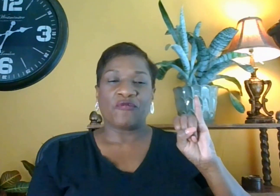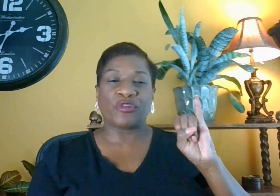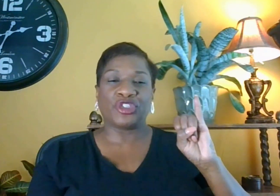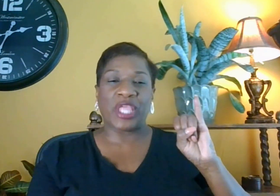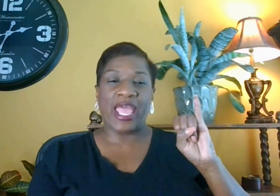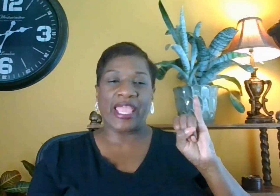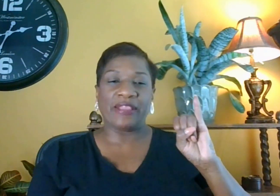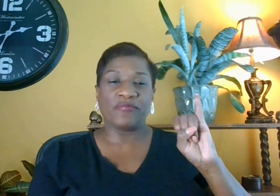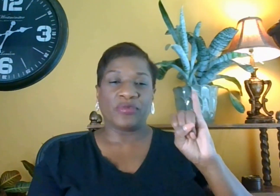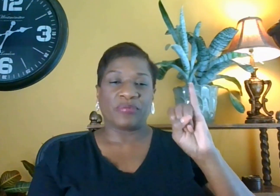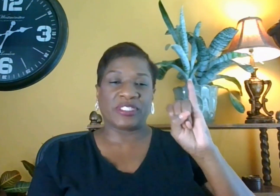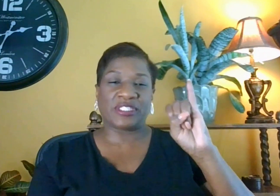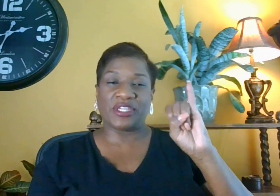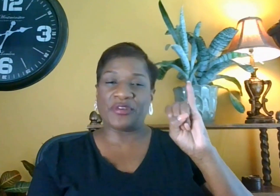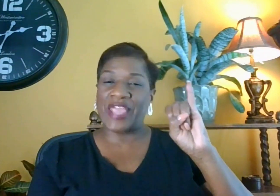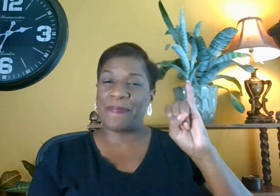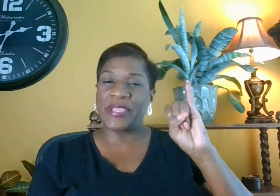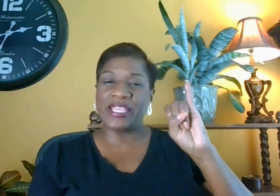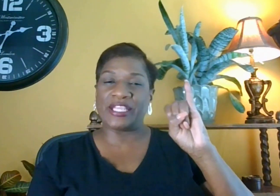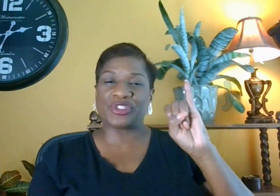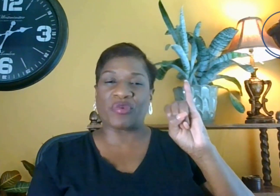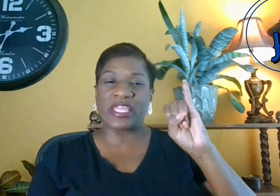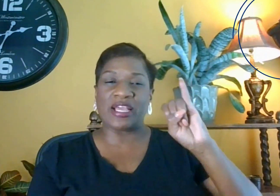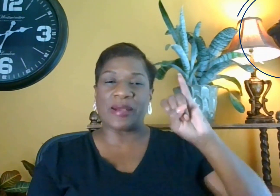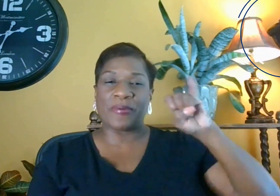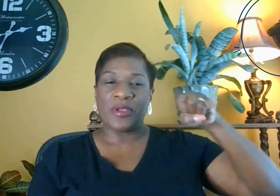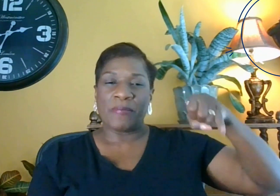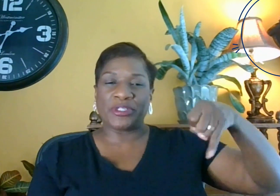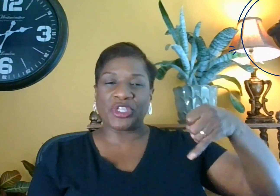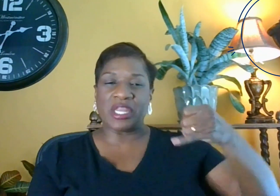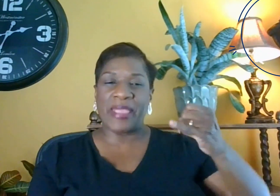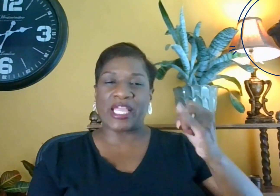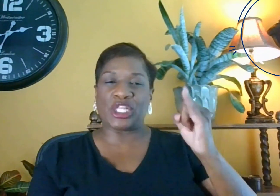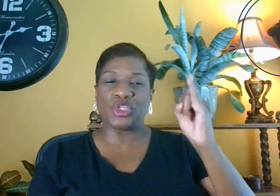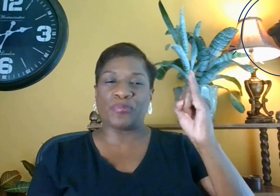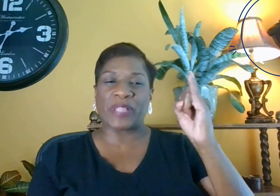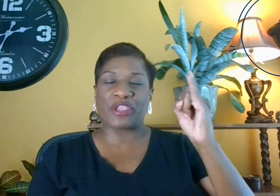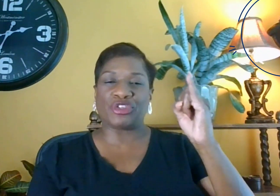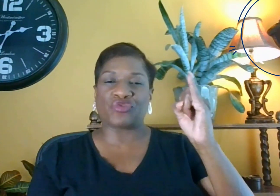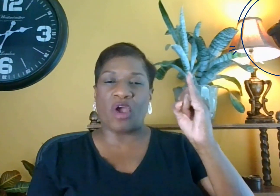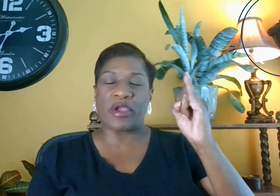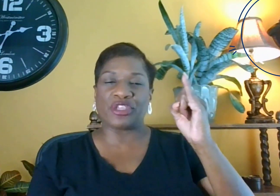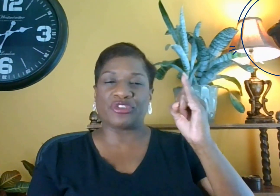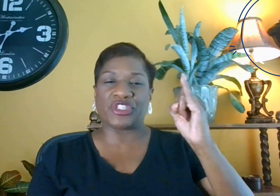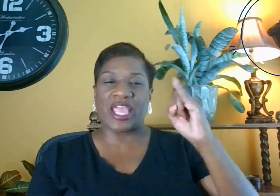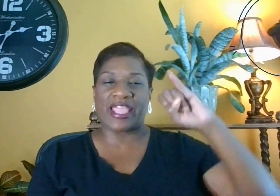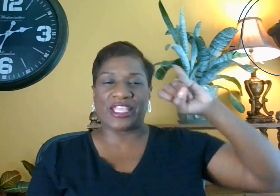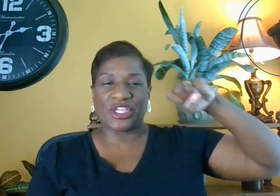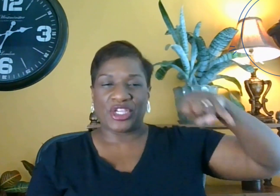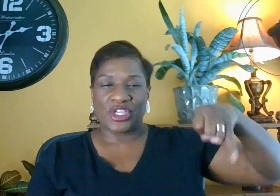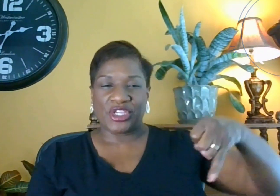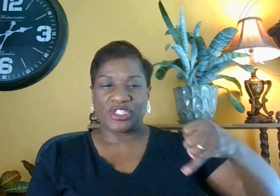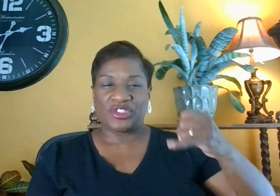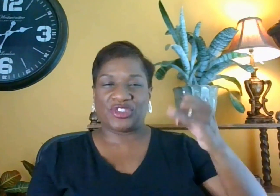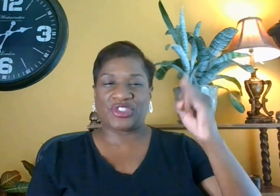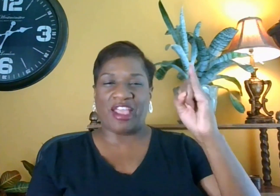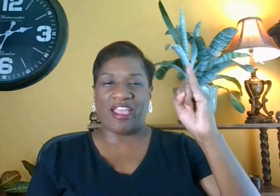For J, still that pinky straight up, but you're going to make a loop like you're drawing your J.